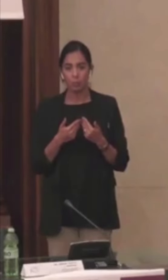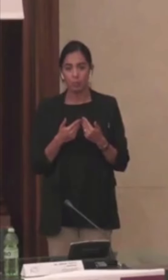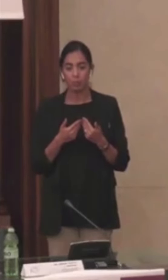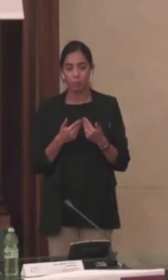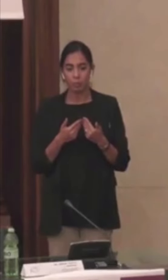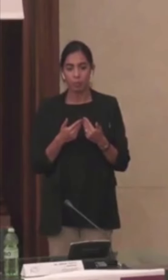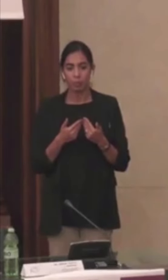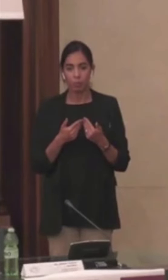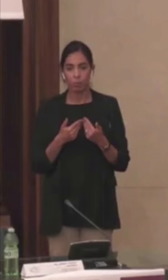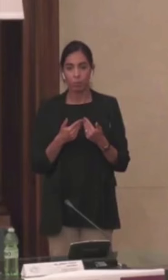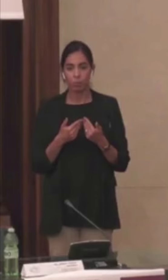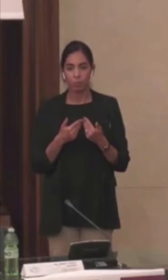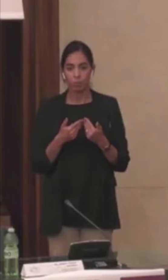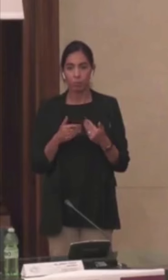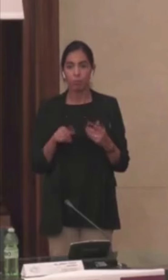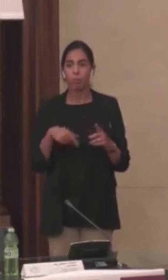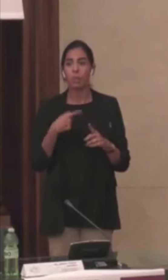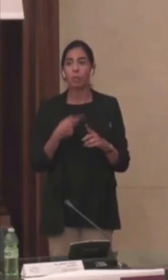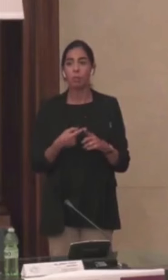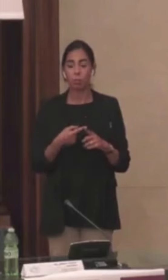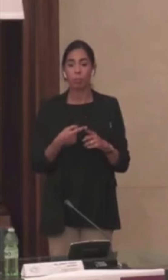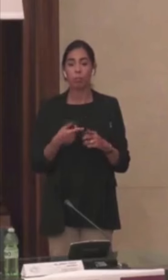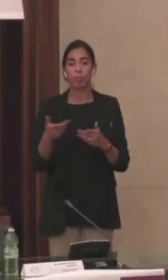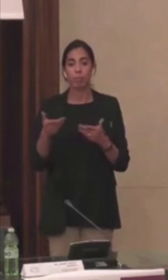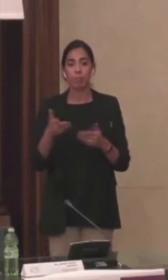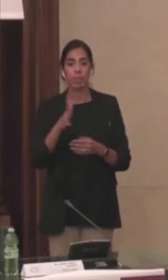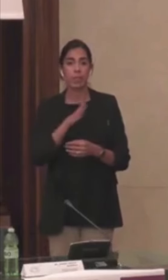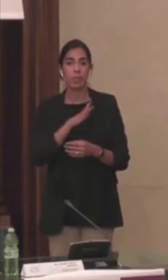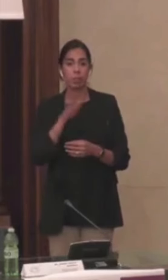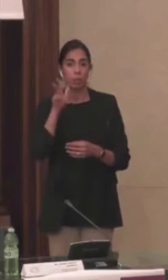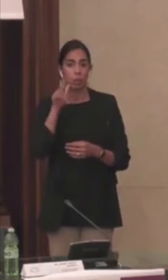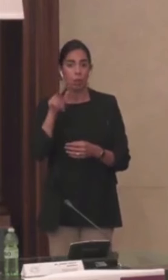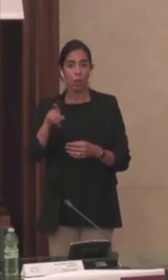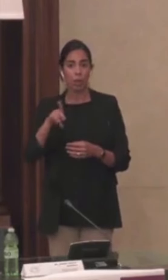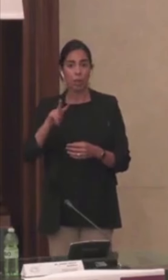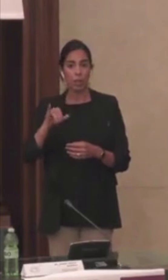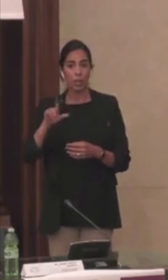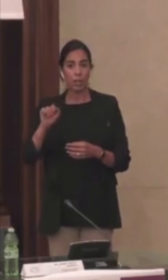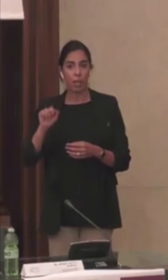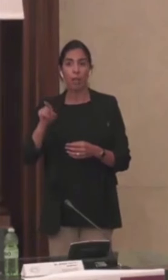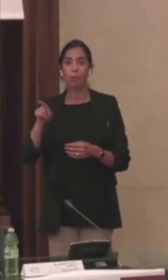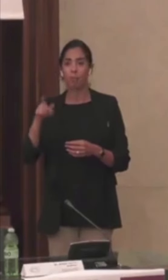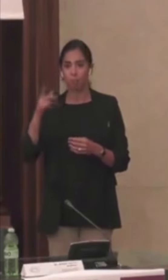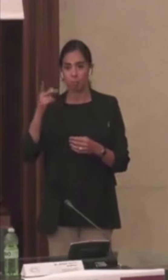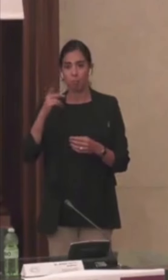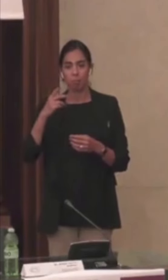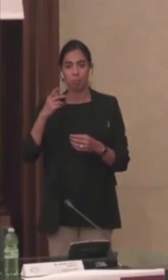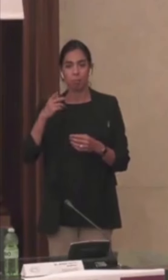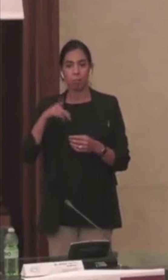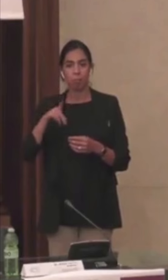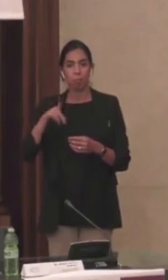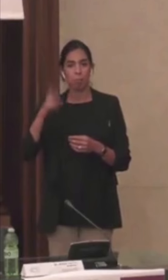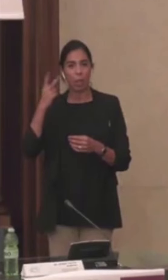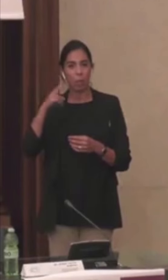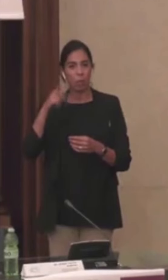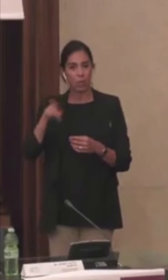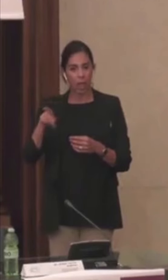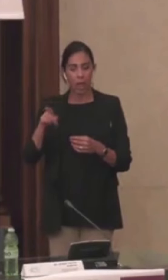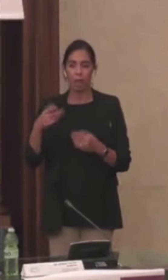and who is here with me, and Coronel Guillermo Tamaño from Corovide, who helped me with the